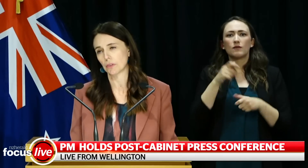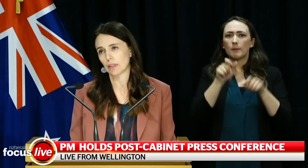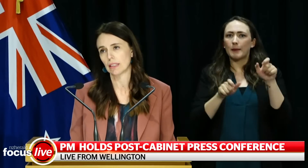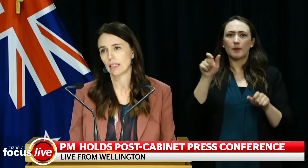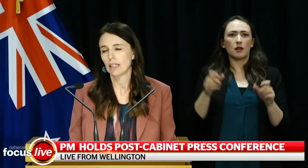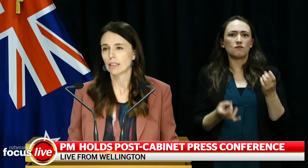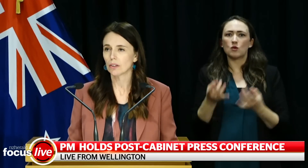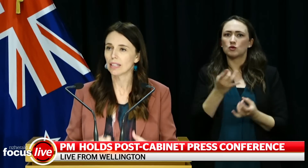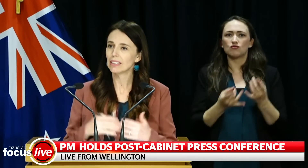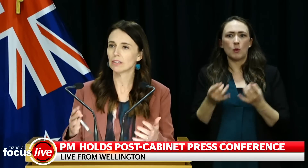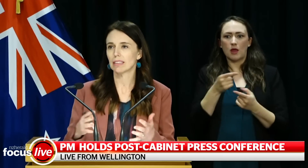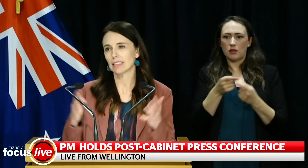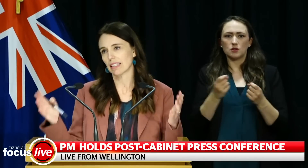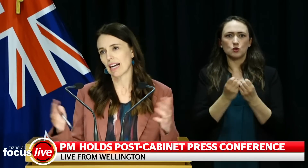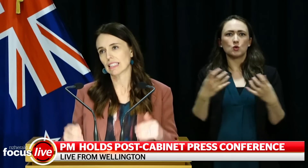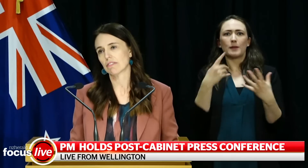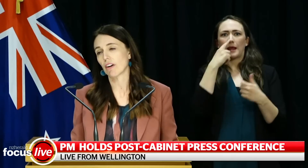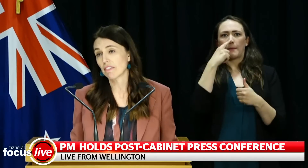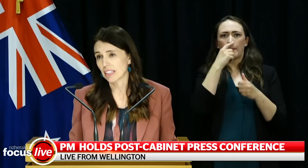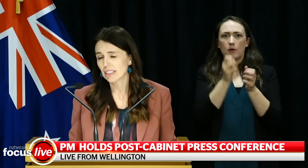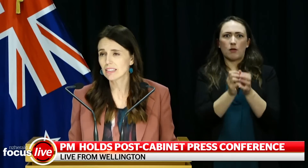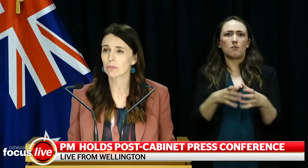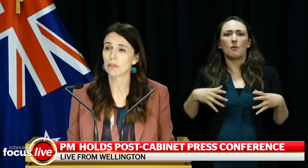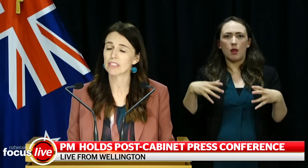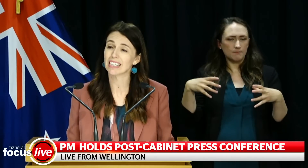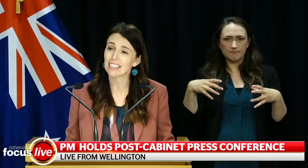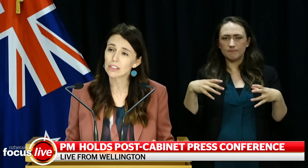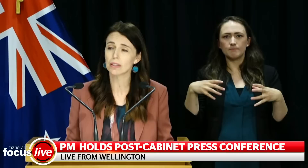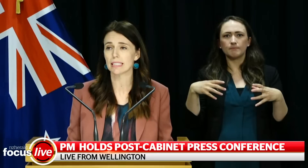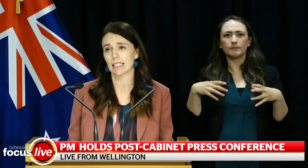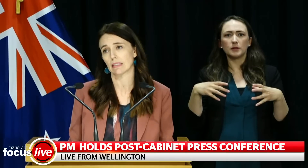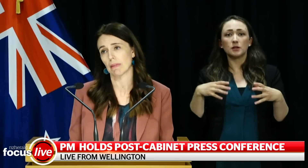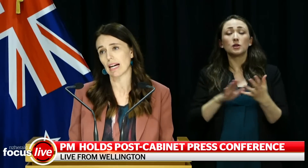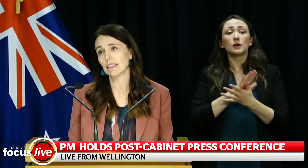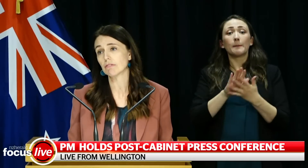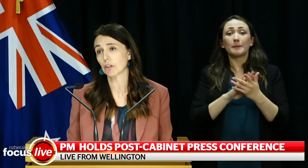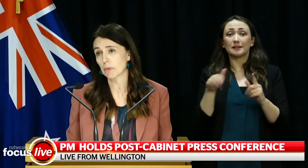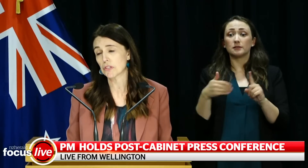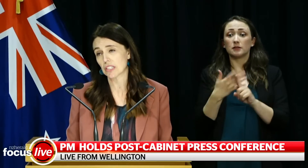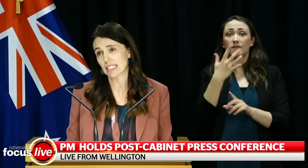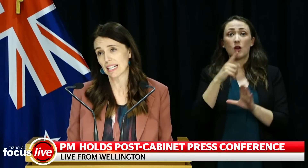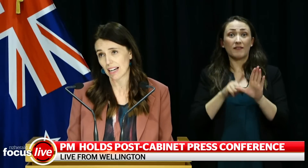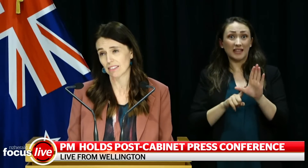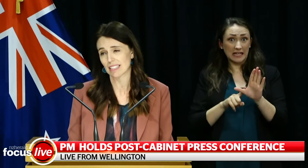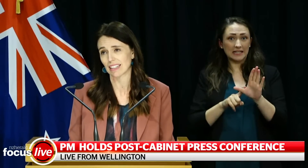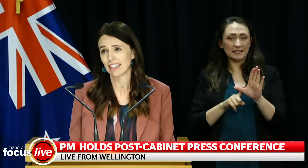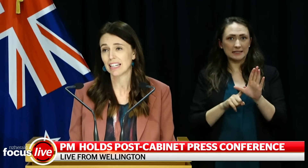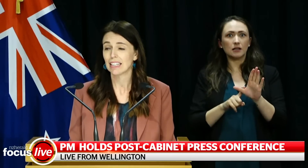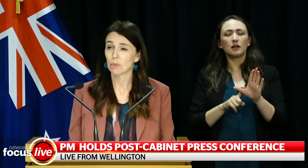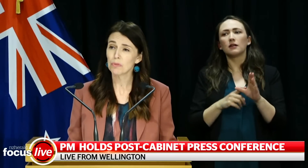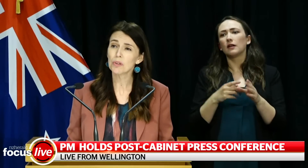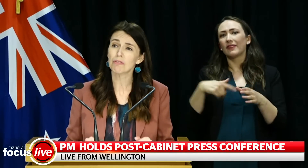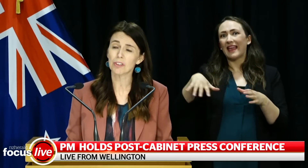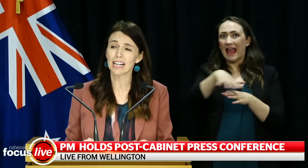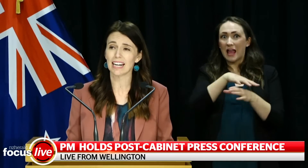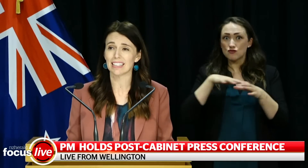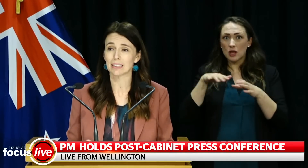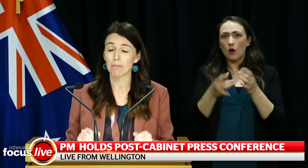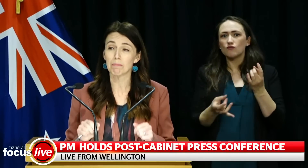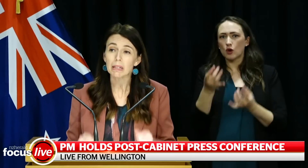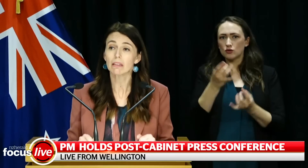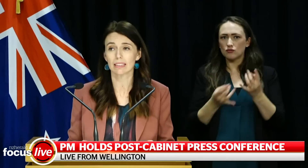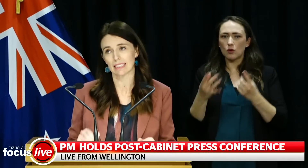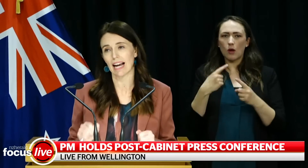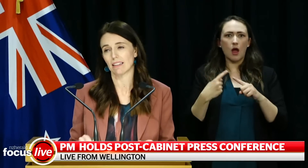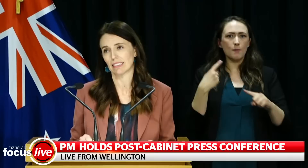of Rotorua. So enter into the last 5 years, we've seen increasing demand for emergency housing. Now, we've worked very hard